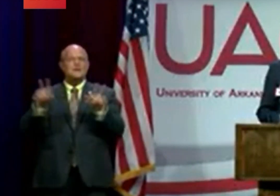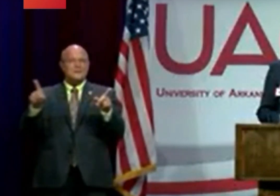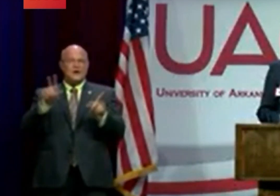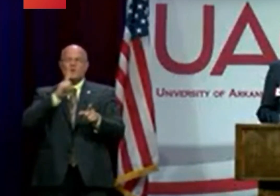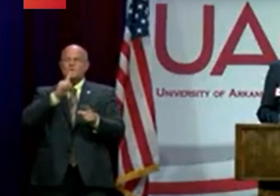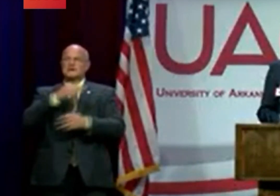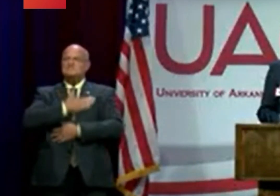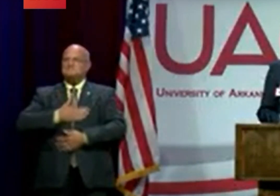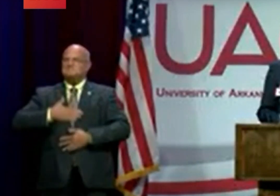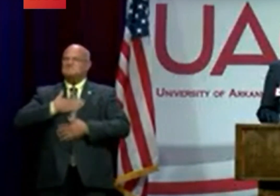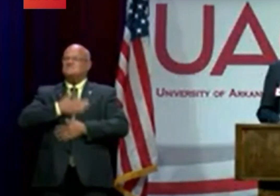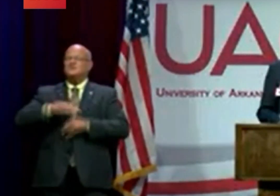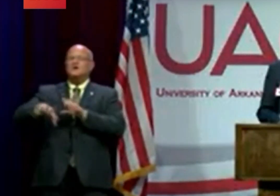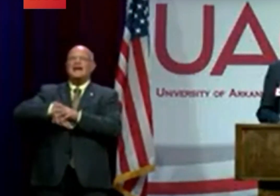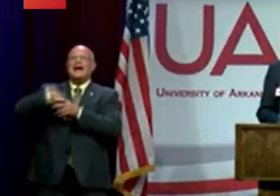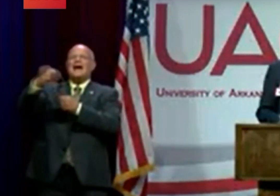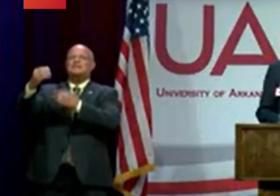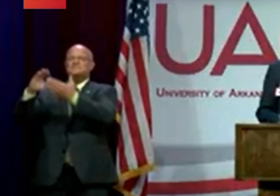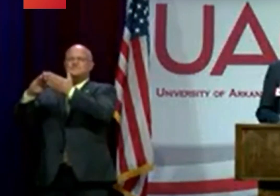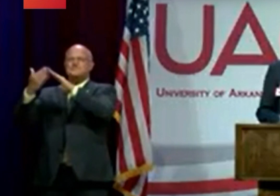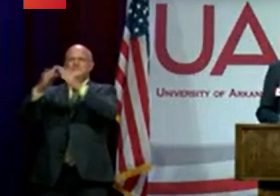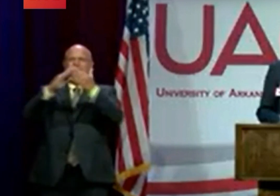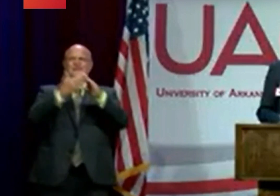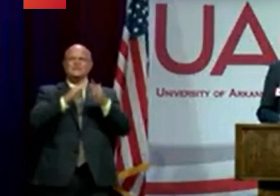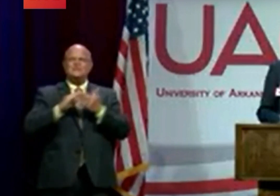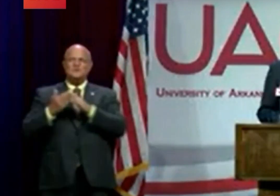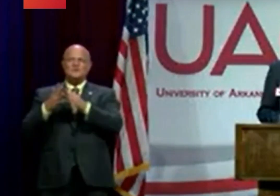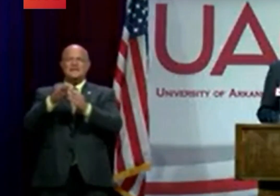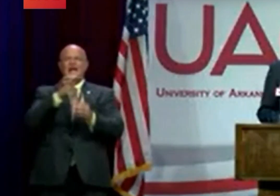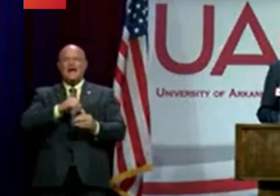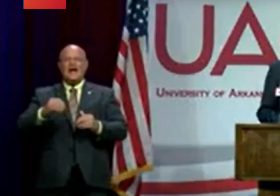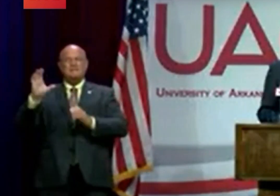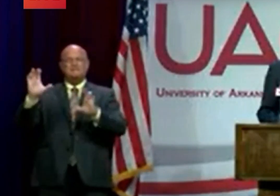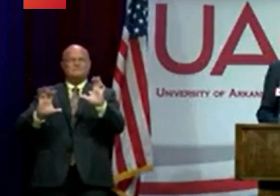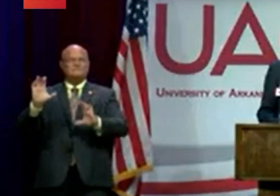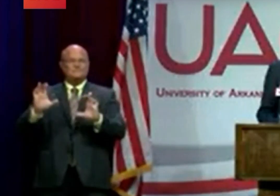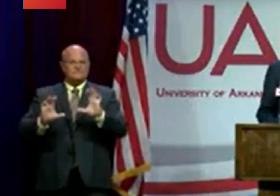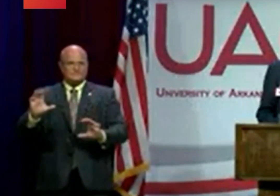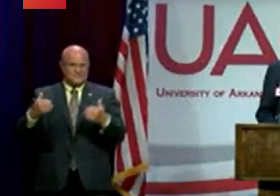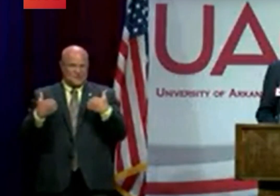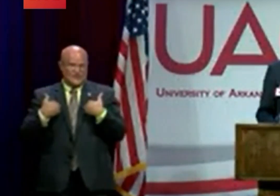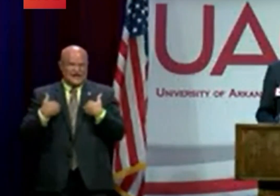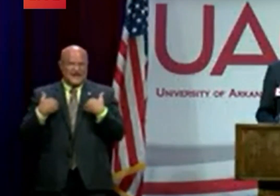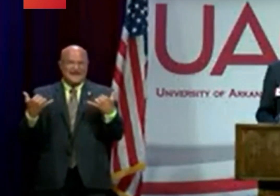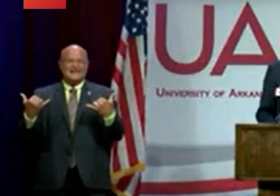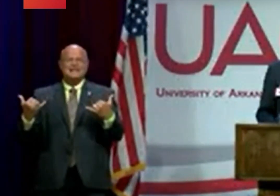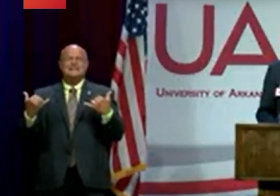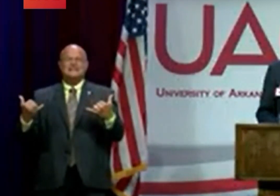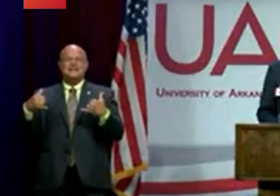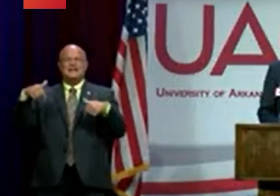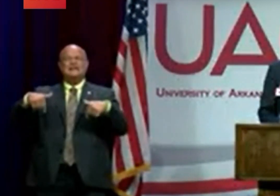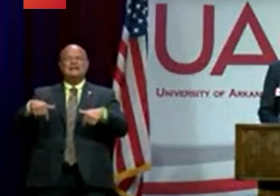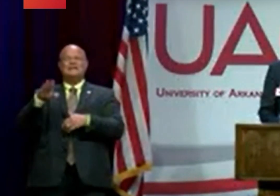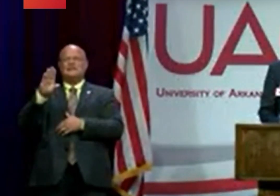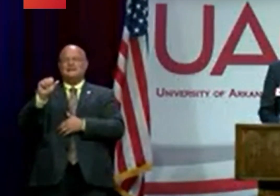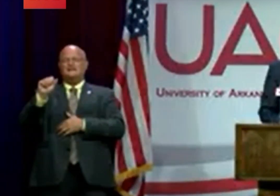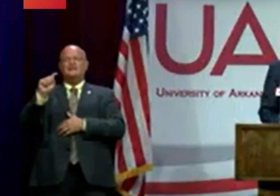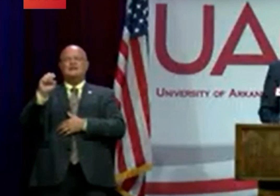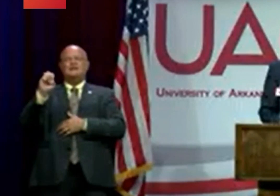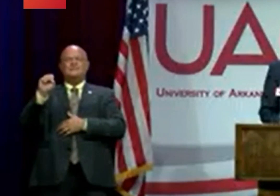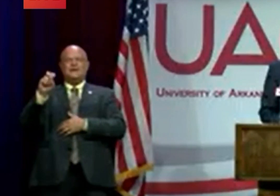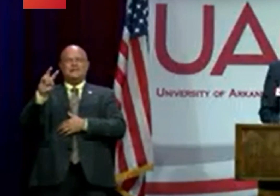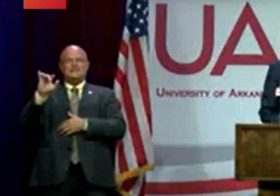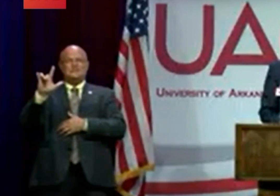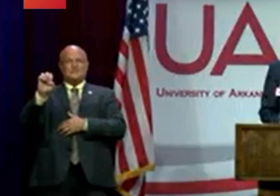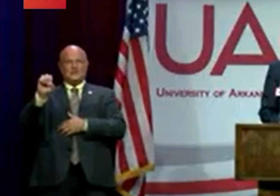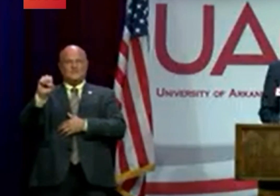really enjoy being out in the community, and particularly the conversation that we had today in Batesville with the leadership.